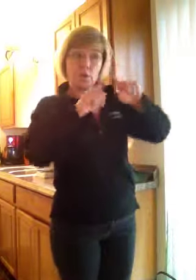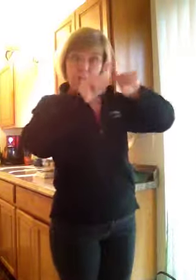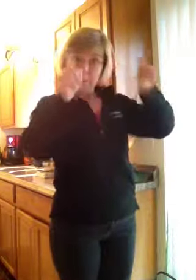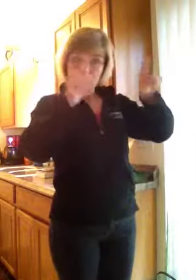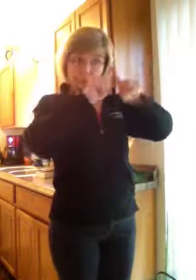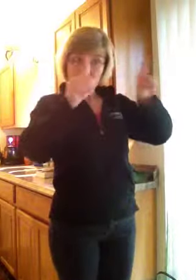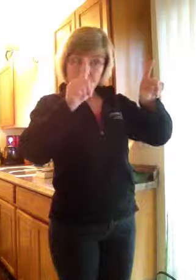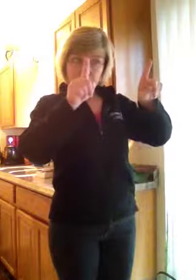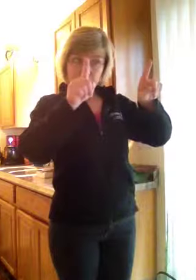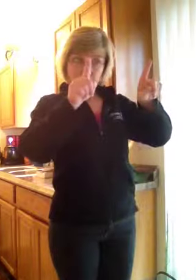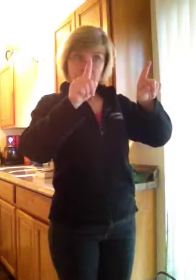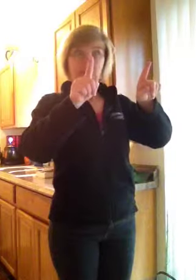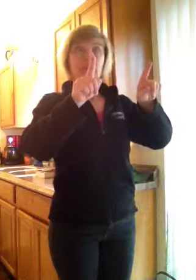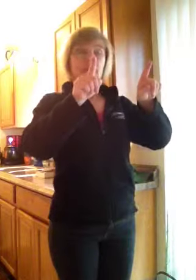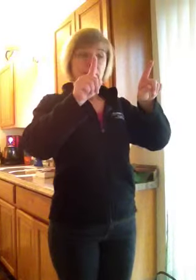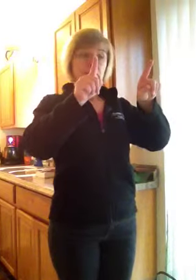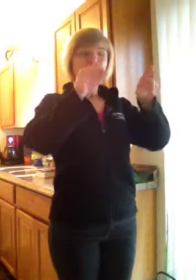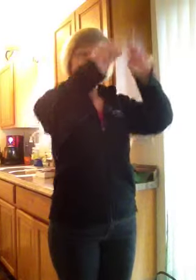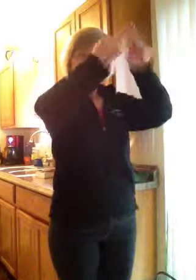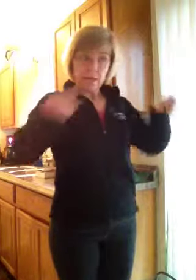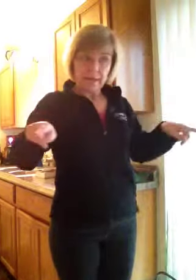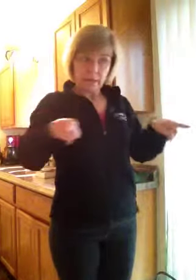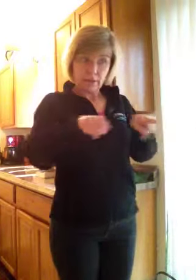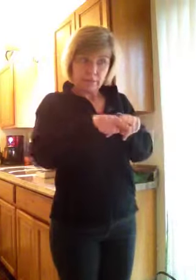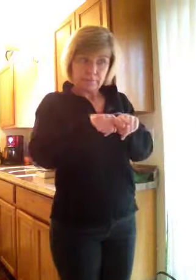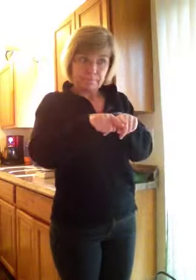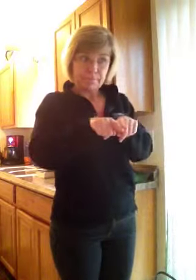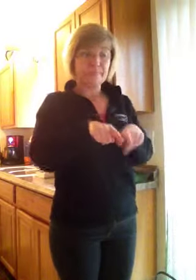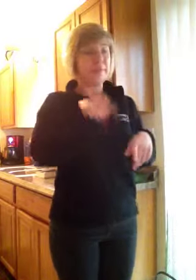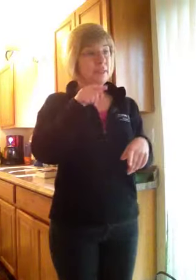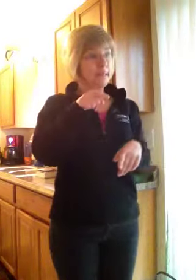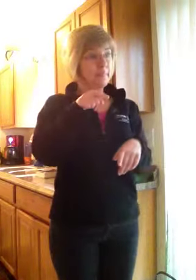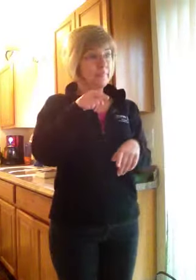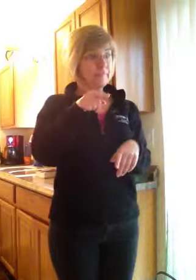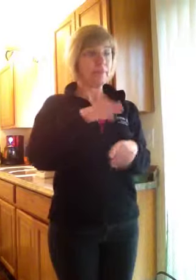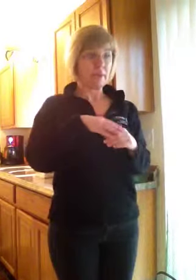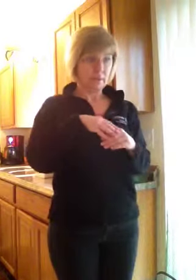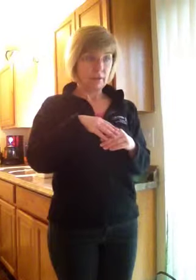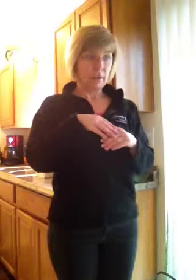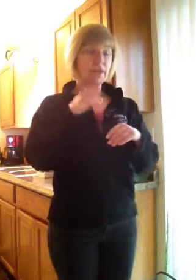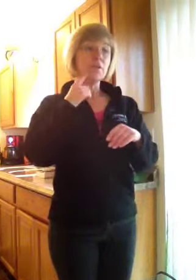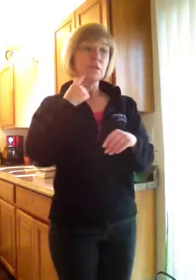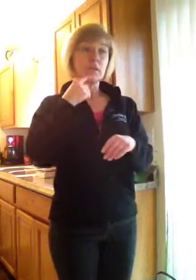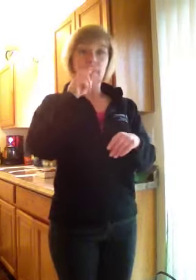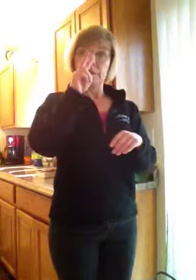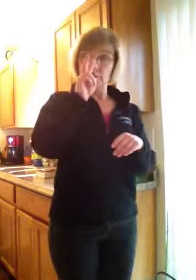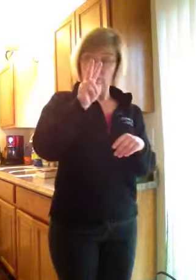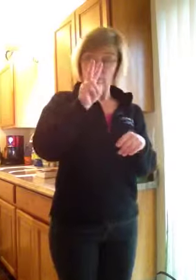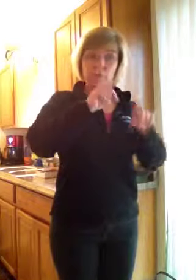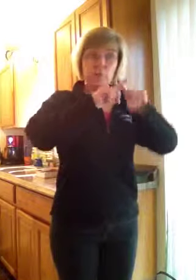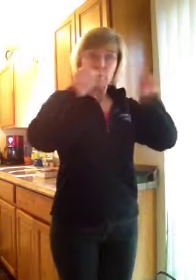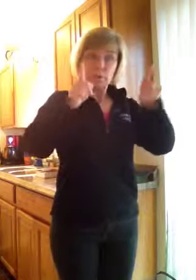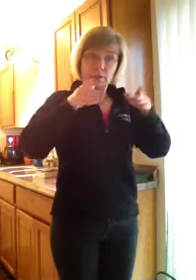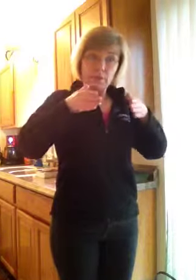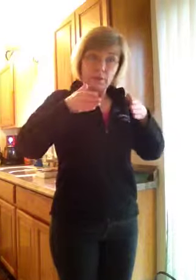Ooh, such a classy triangle. But seriously, there's 2 different ways to classify or organize